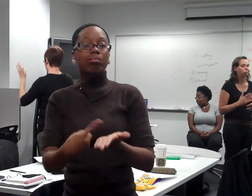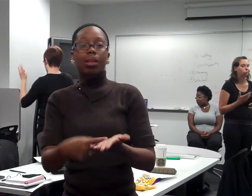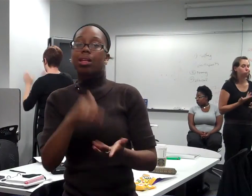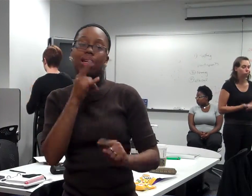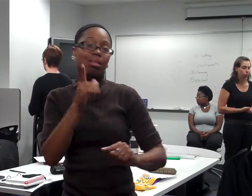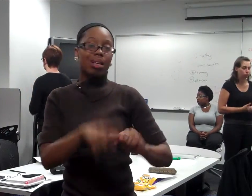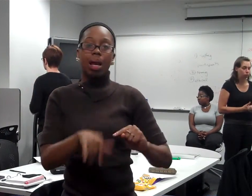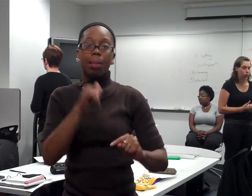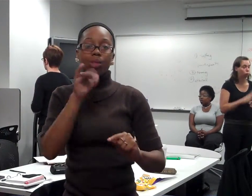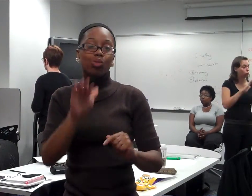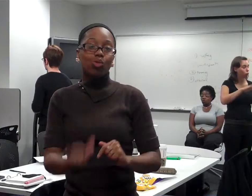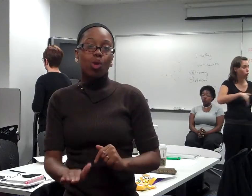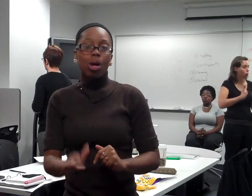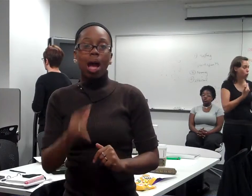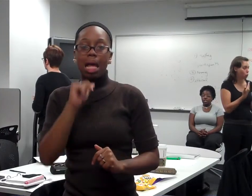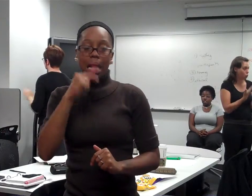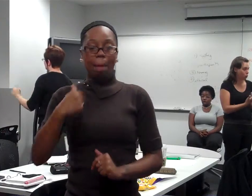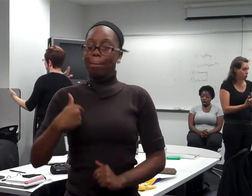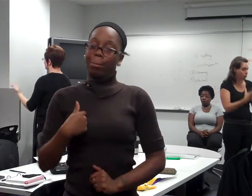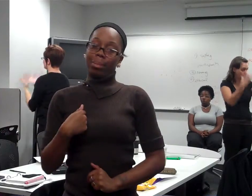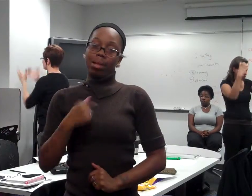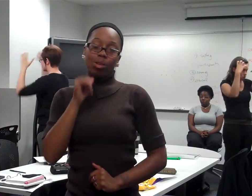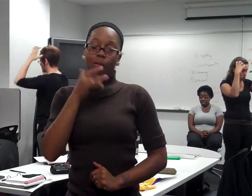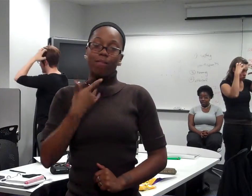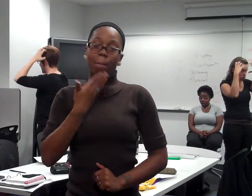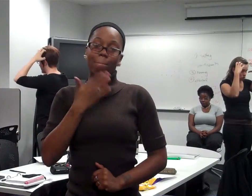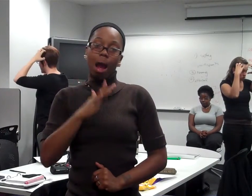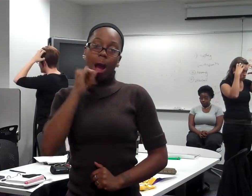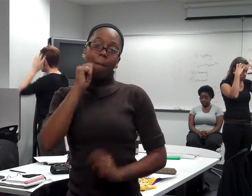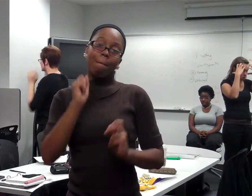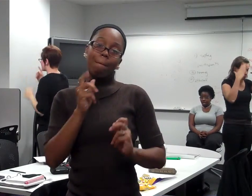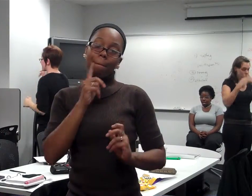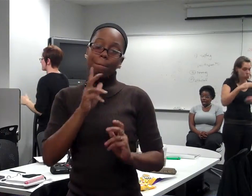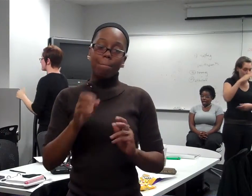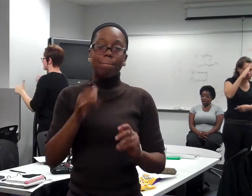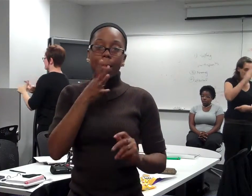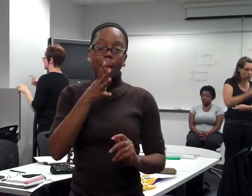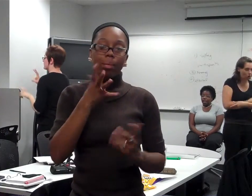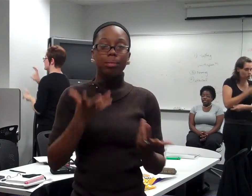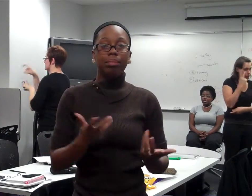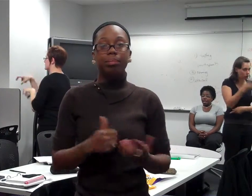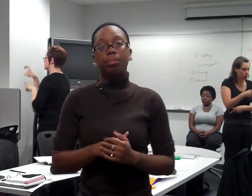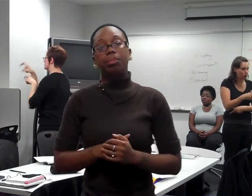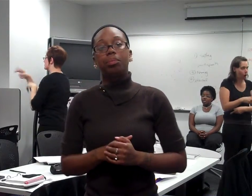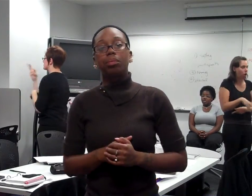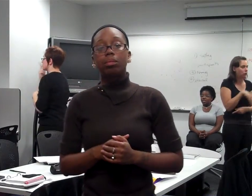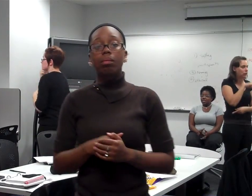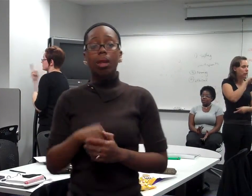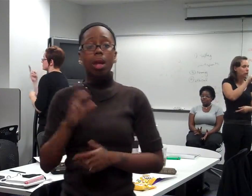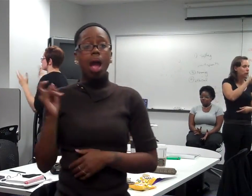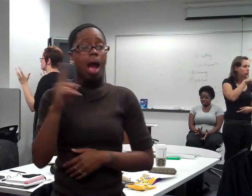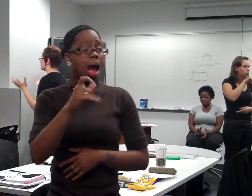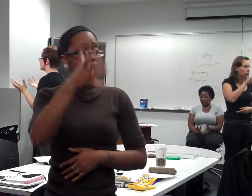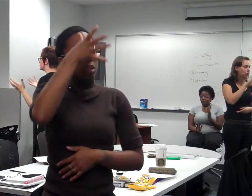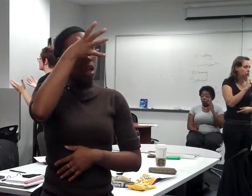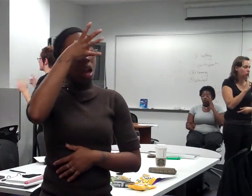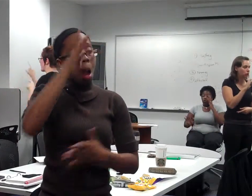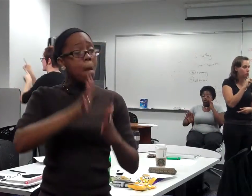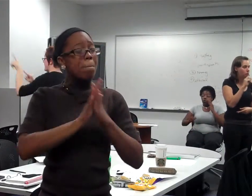the first roller coaster he saw was Space Mountain. And so he asked his dad, please, take me to Space Mountain. I want to